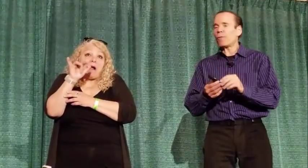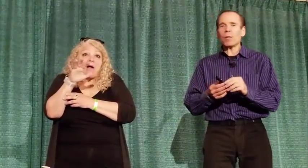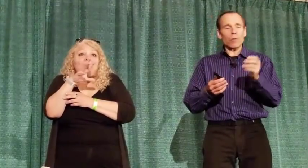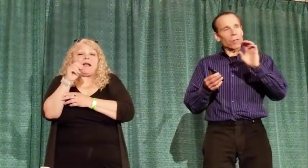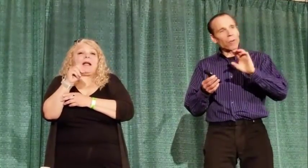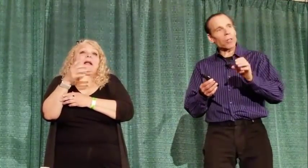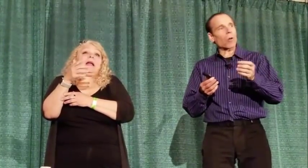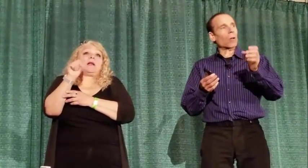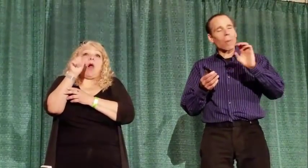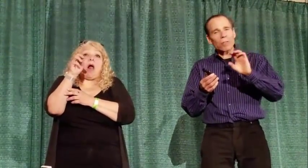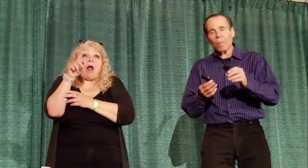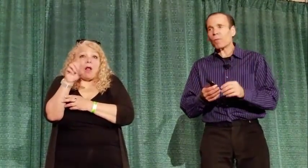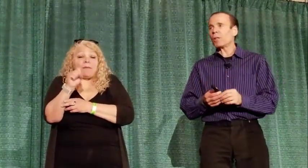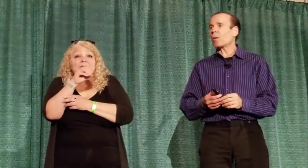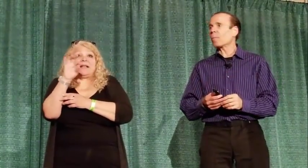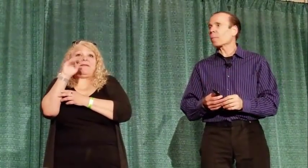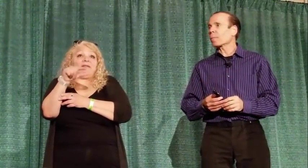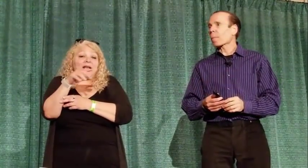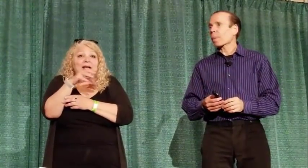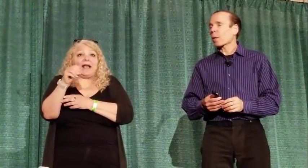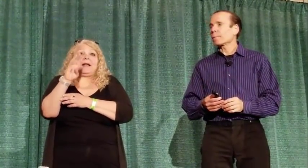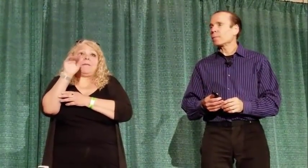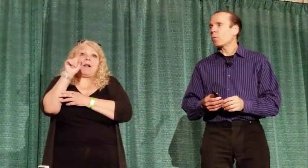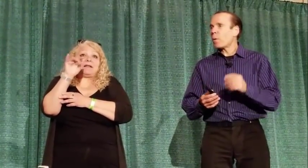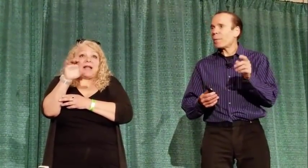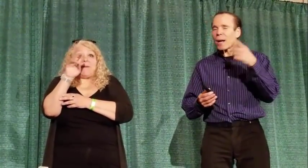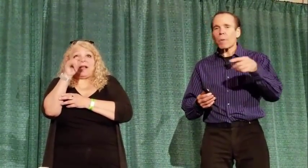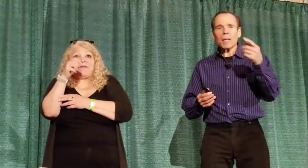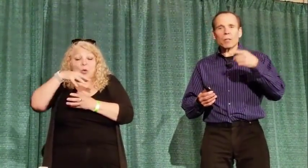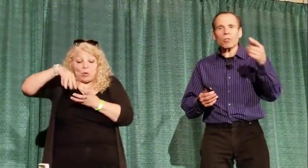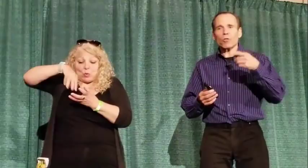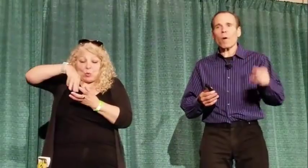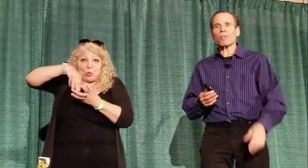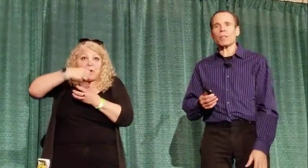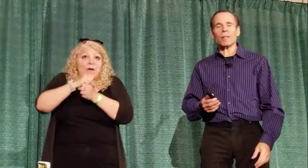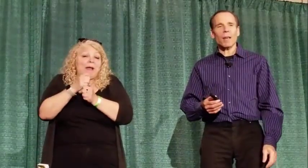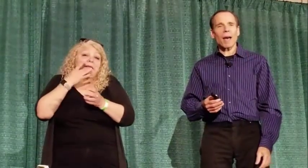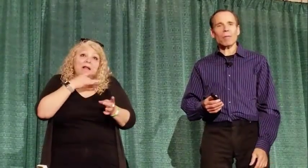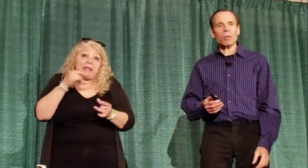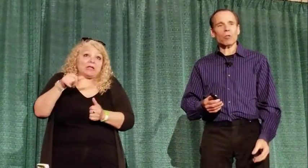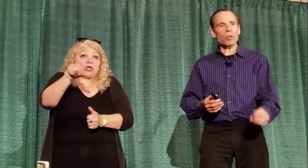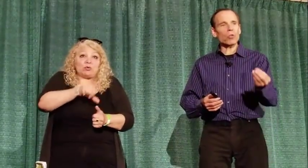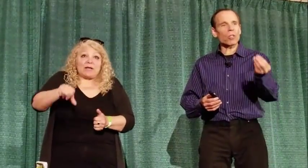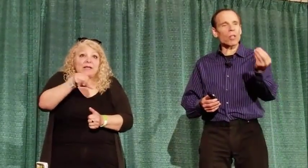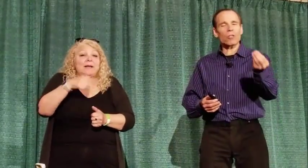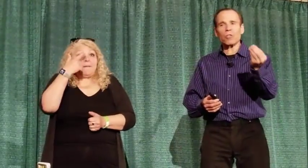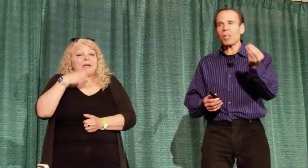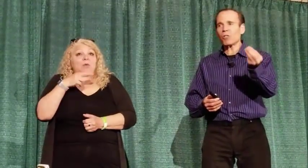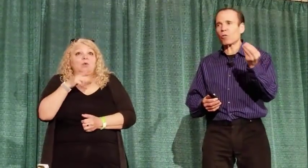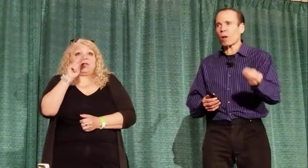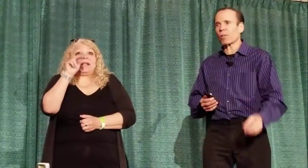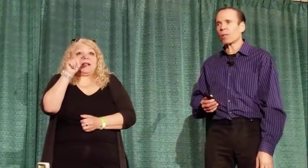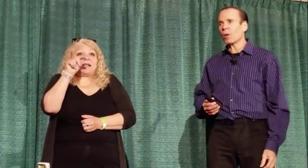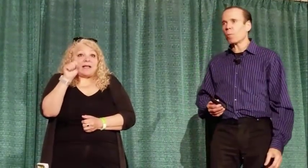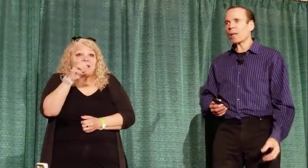a fig or fig vinegar or balsamic vinegar. And we whip that up and make a delicious dressing out of it, because we're using the nuts and seeds